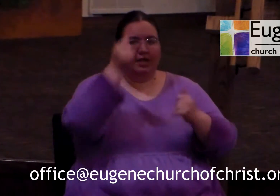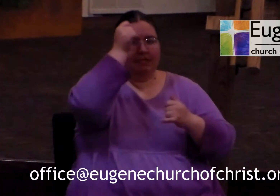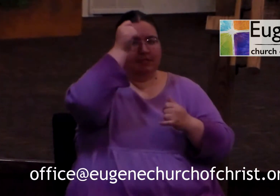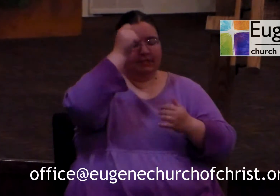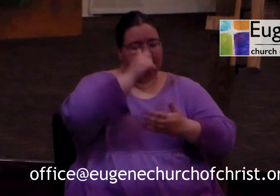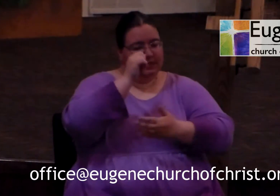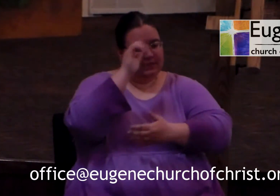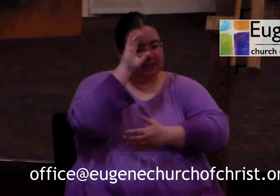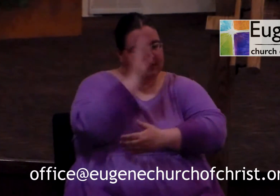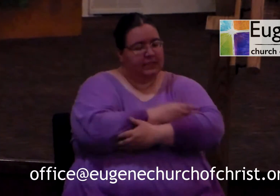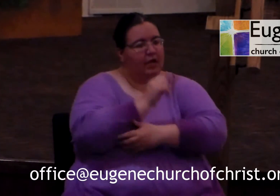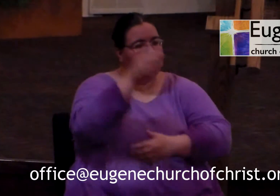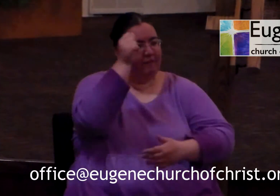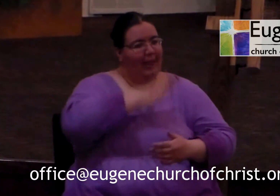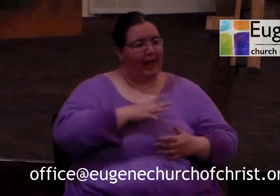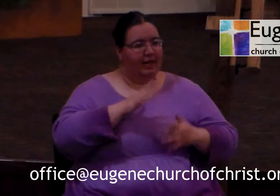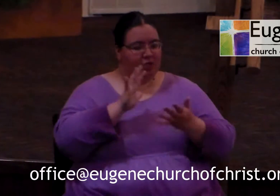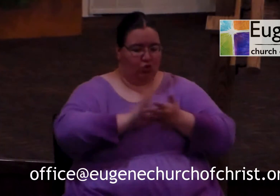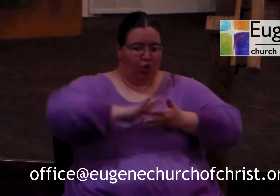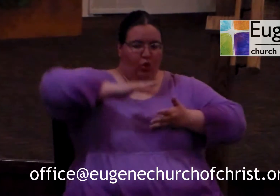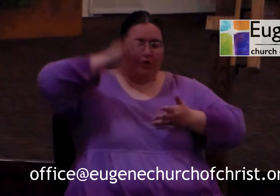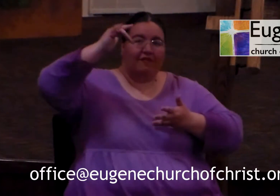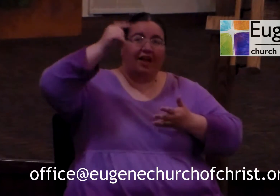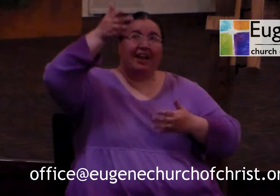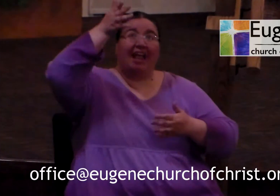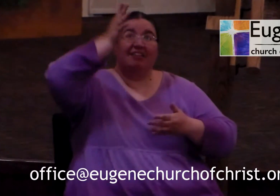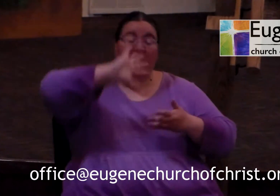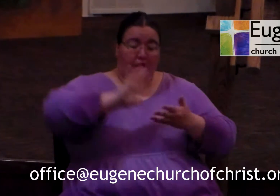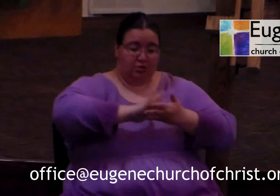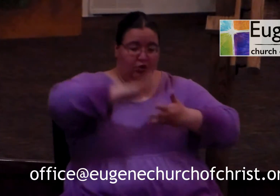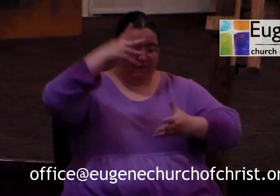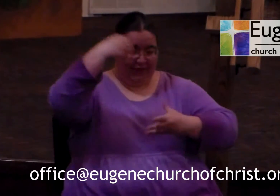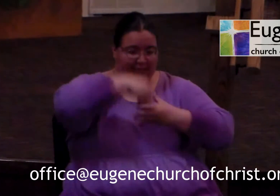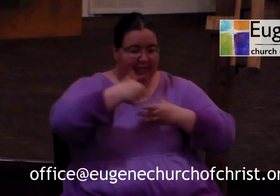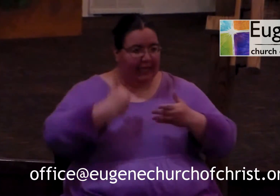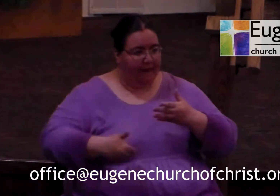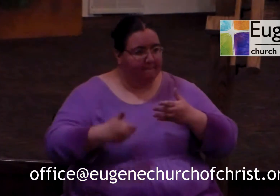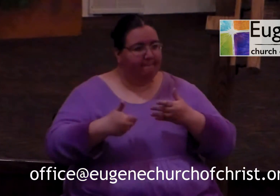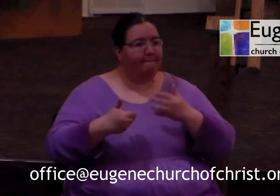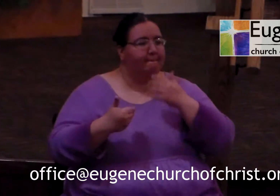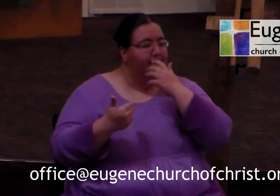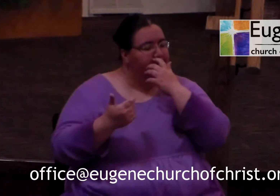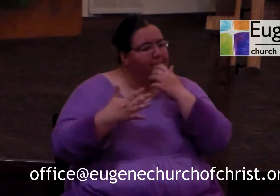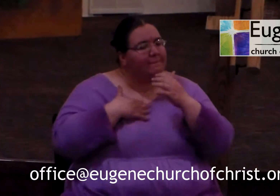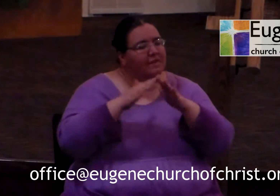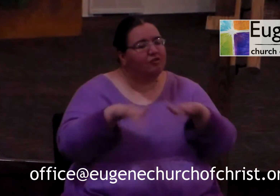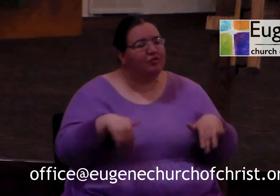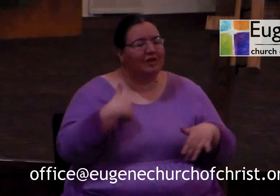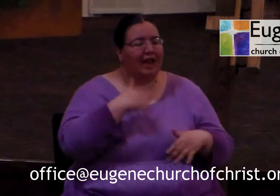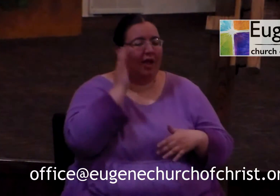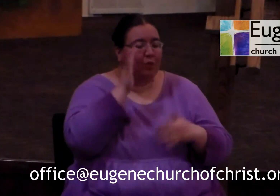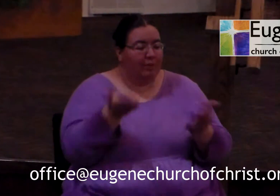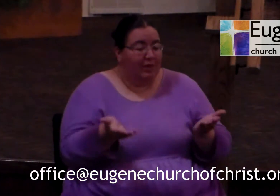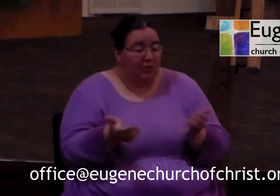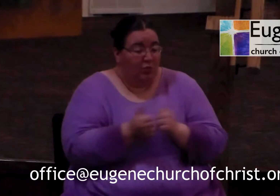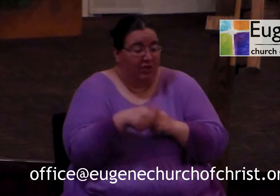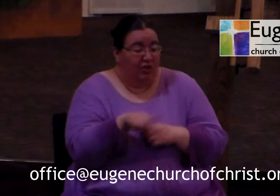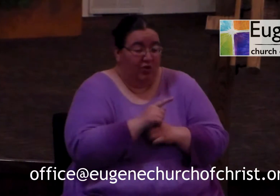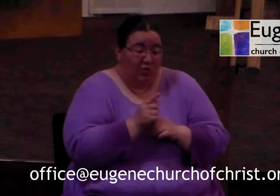the Son in himself, and will glorify him at once. My children, I will be with you only a little longer. You will look for